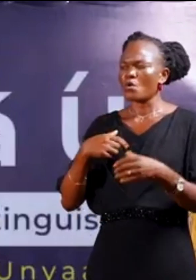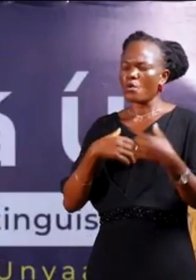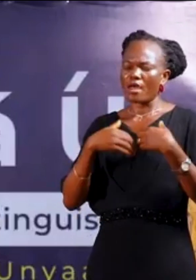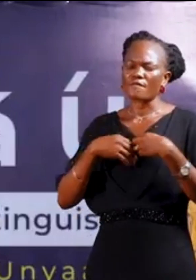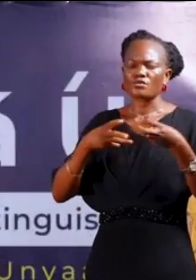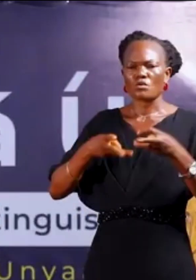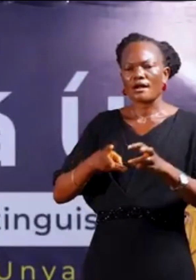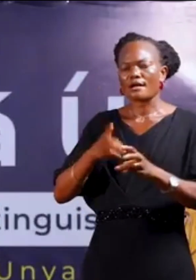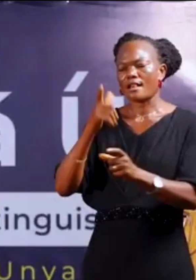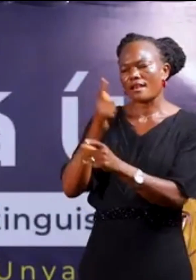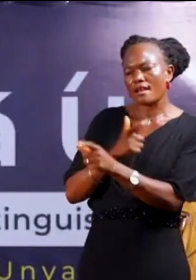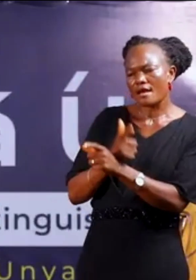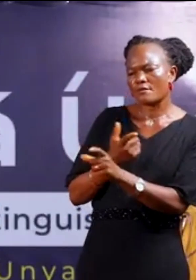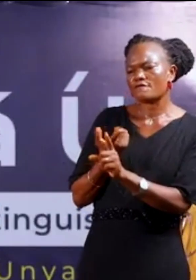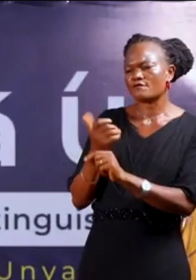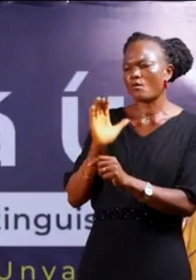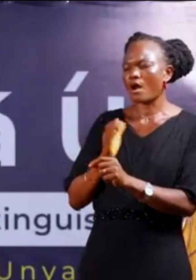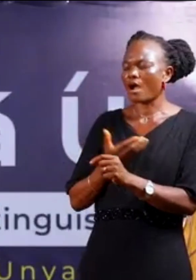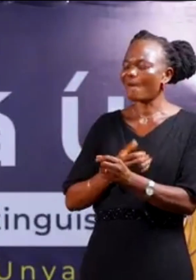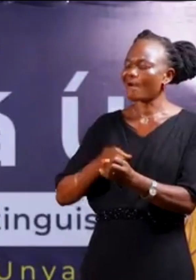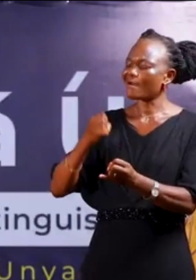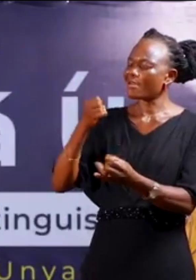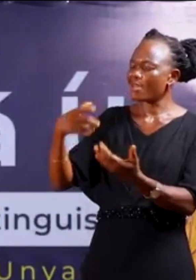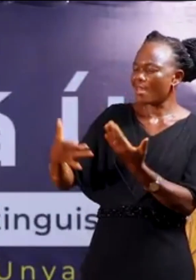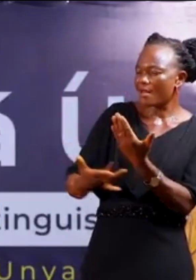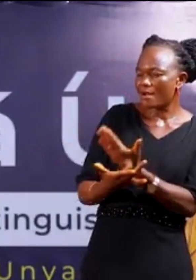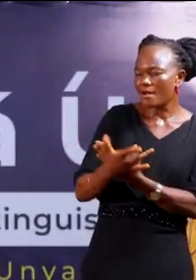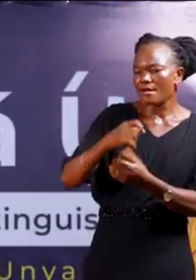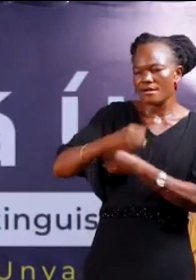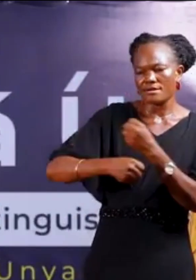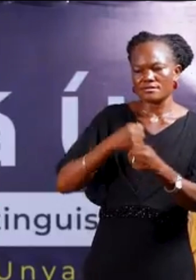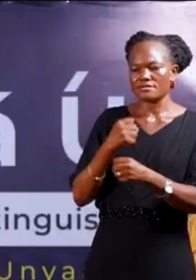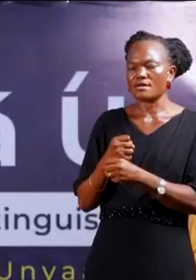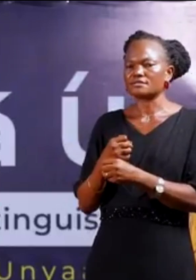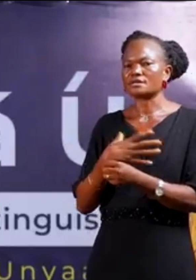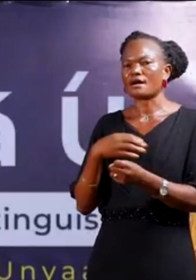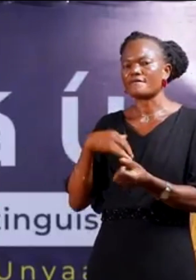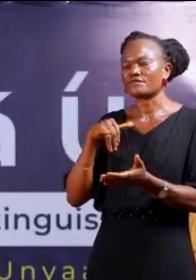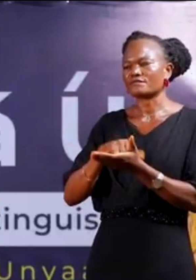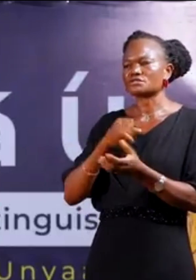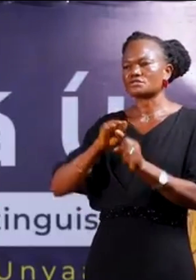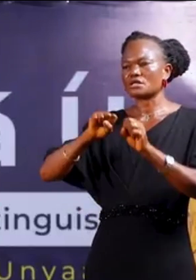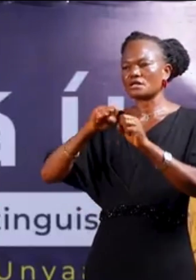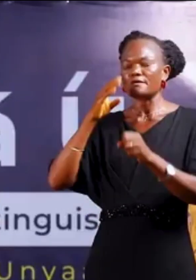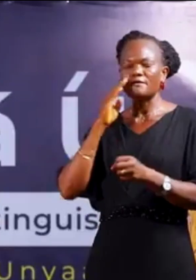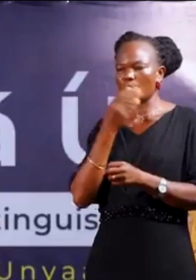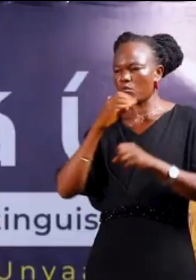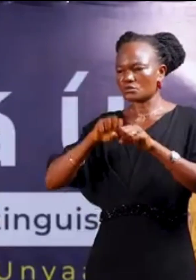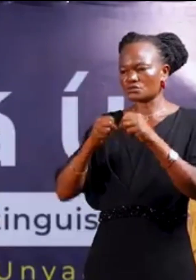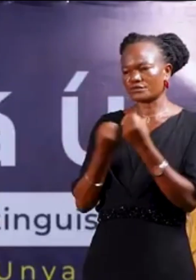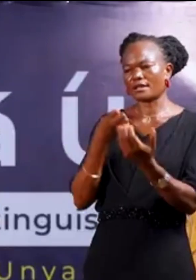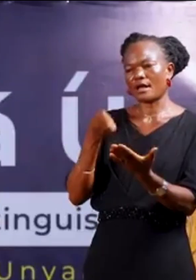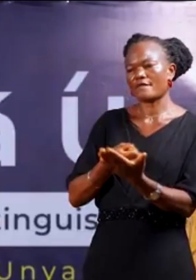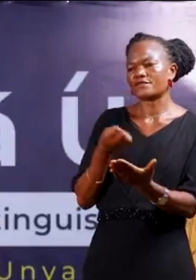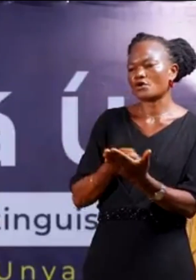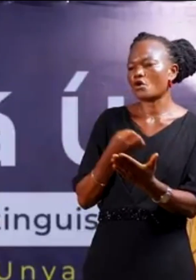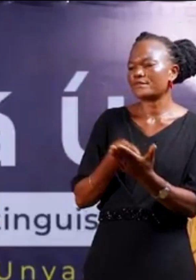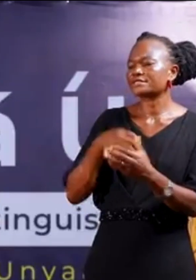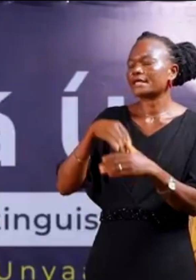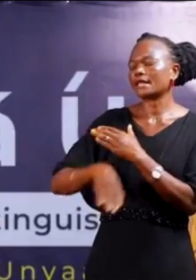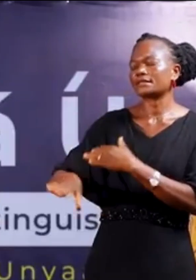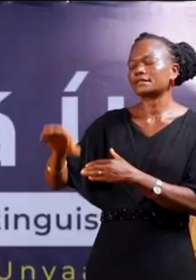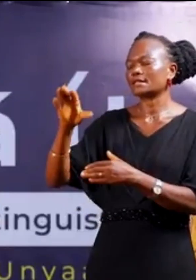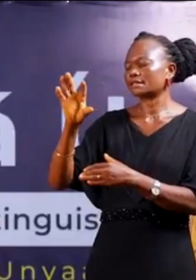habit of labor from our earliest years. Equiano's description of Igbo society and the economy in the 18th